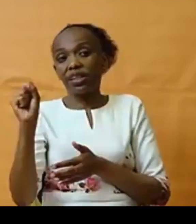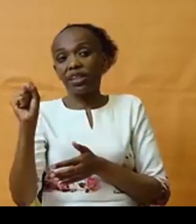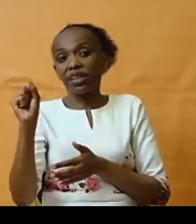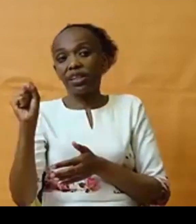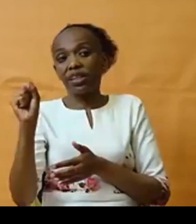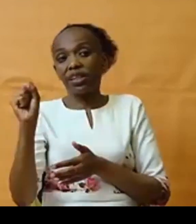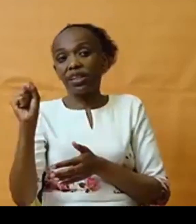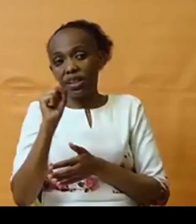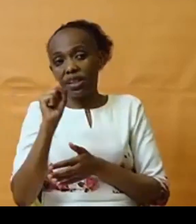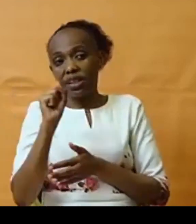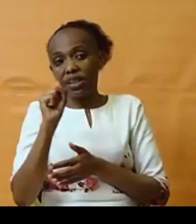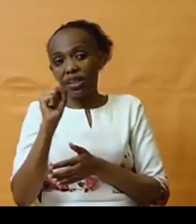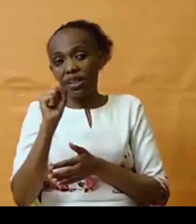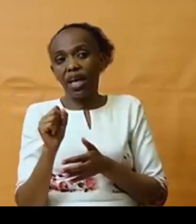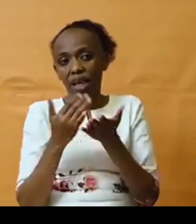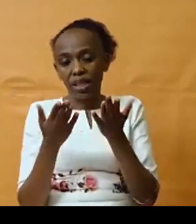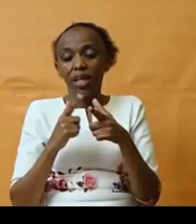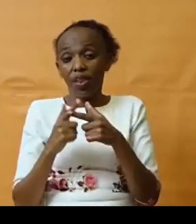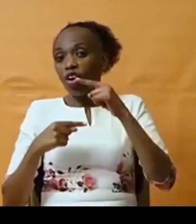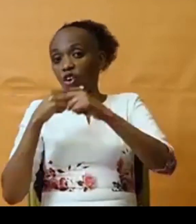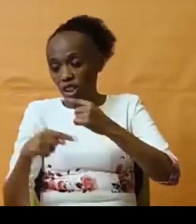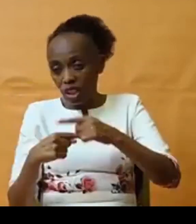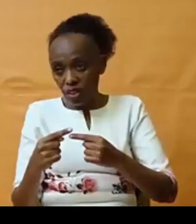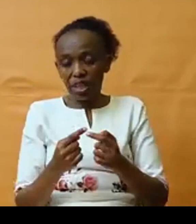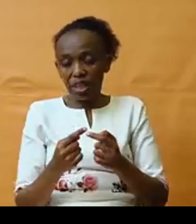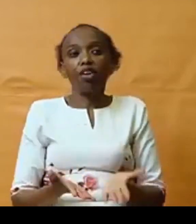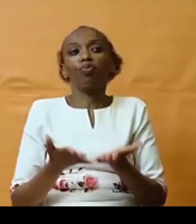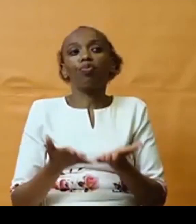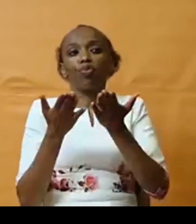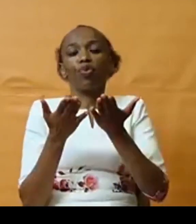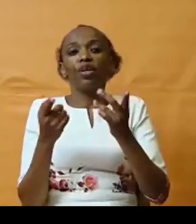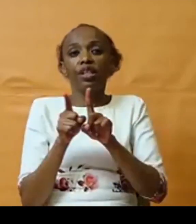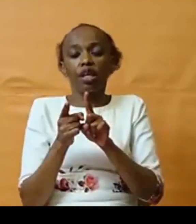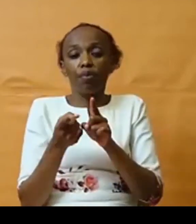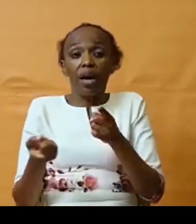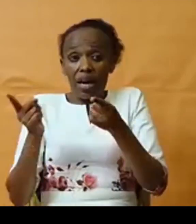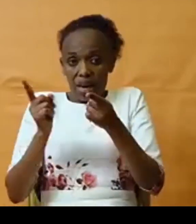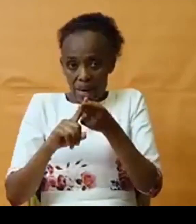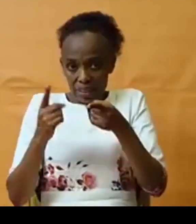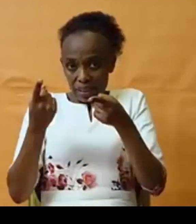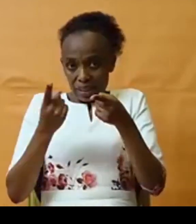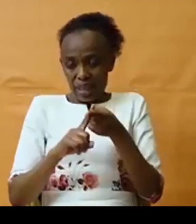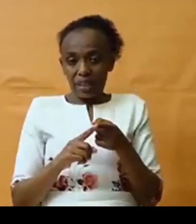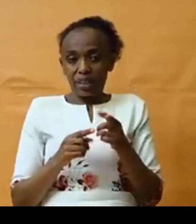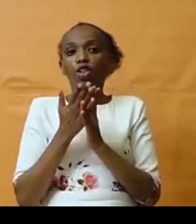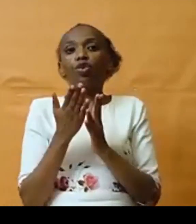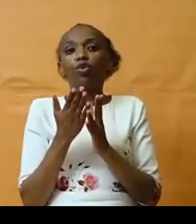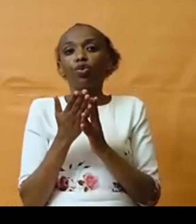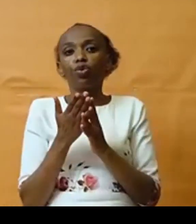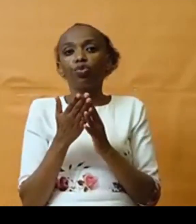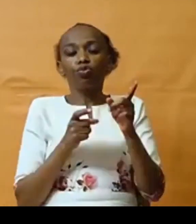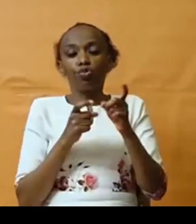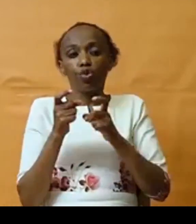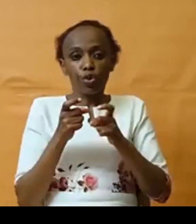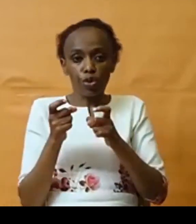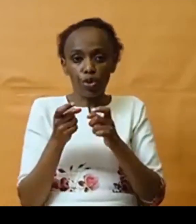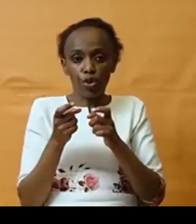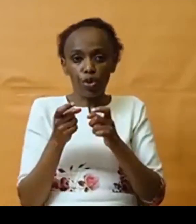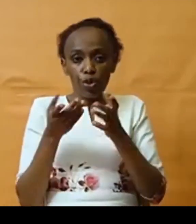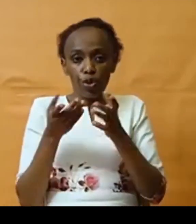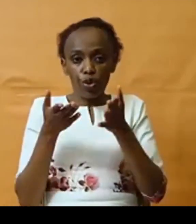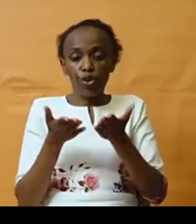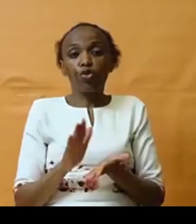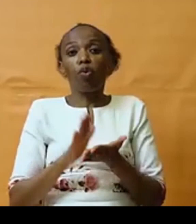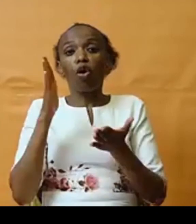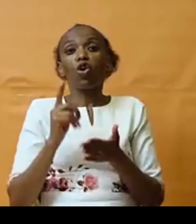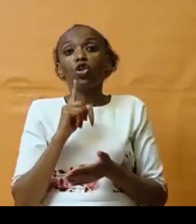high interest rates then continue and escalate and accumulate to constrain the fiscal space